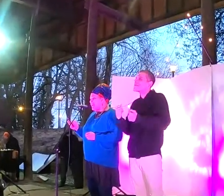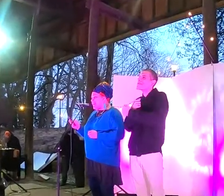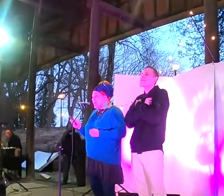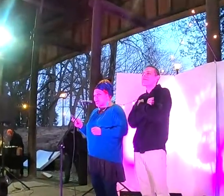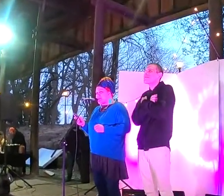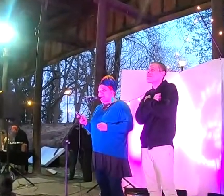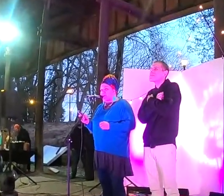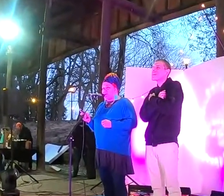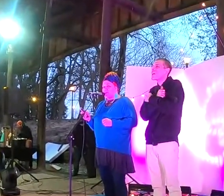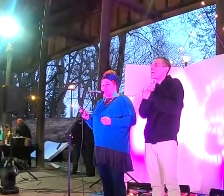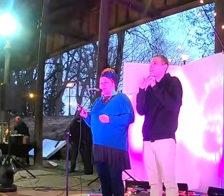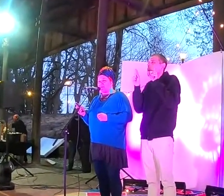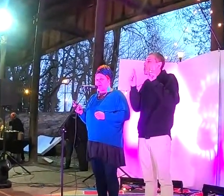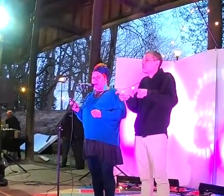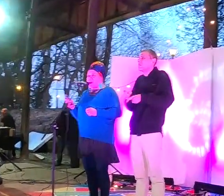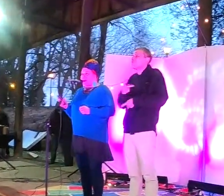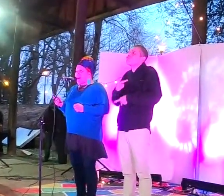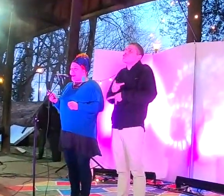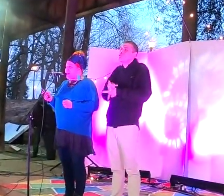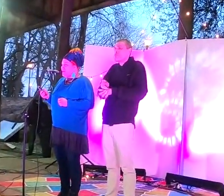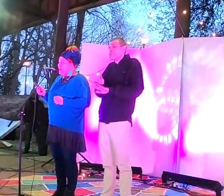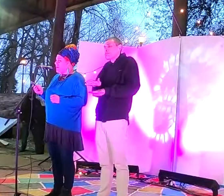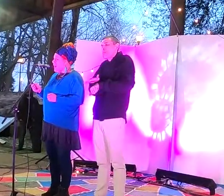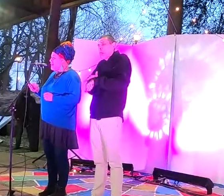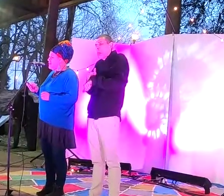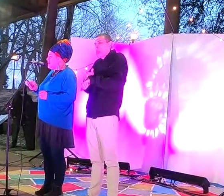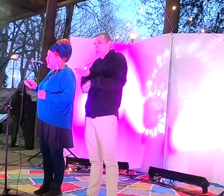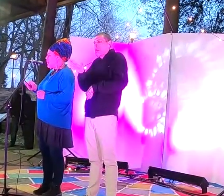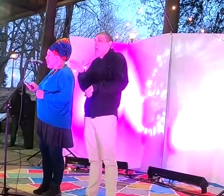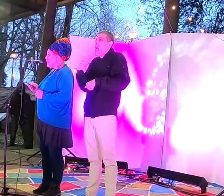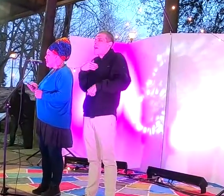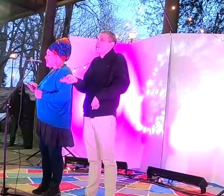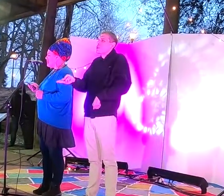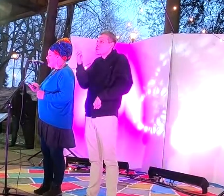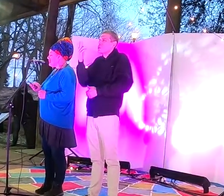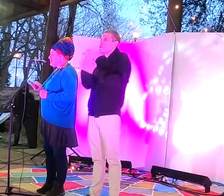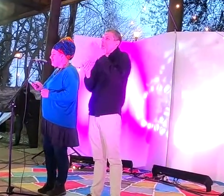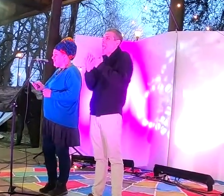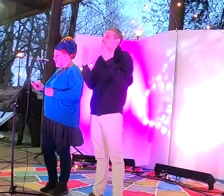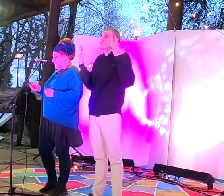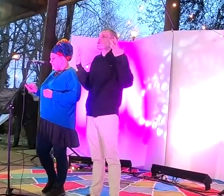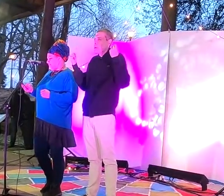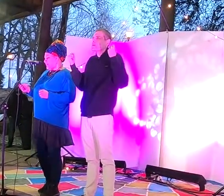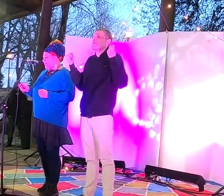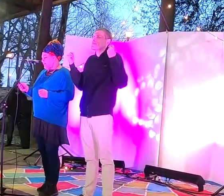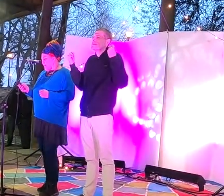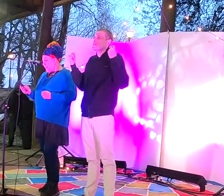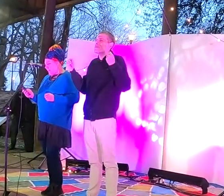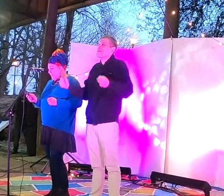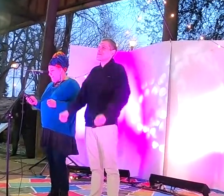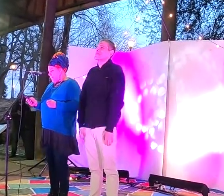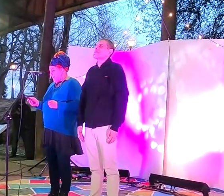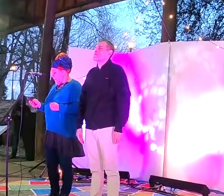not need to be consoled. I have two hands to hold.